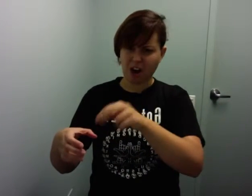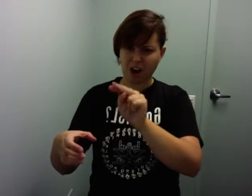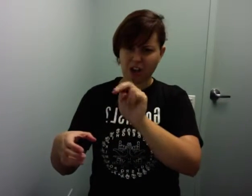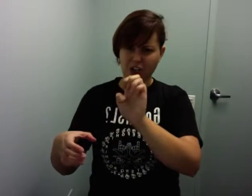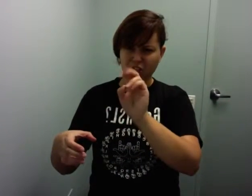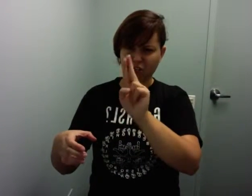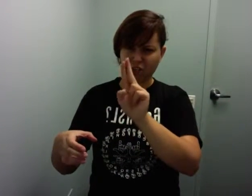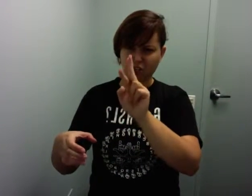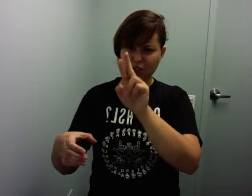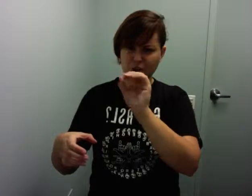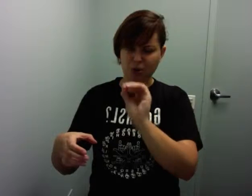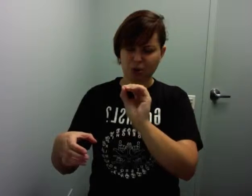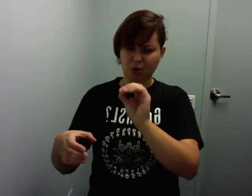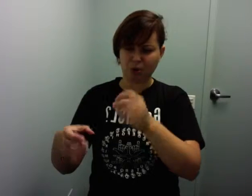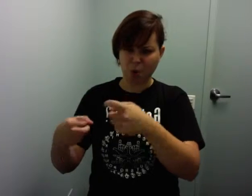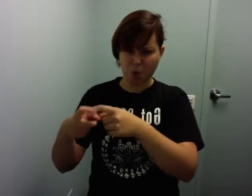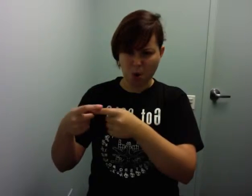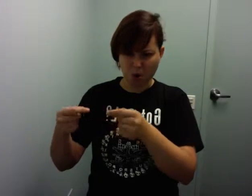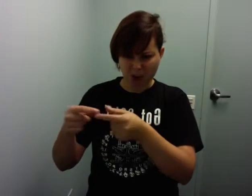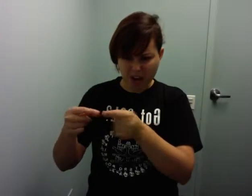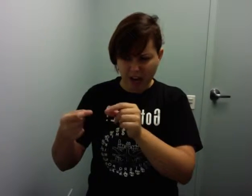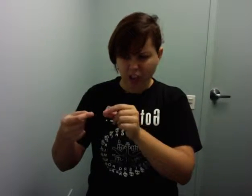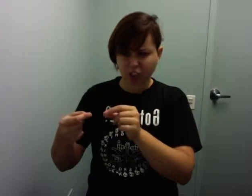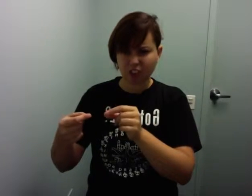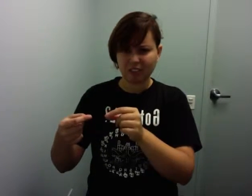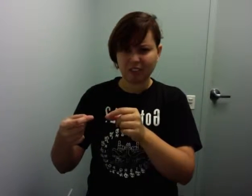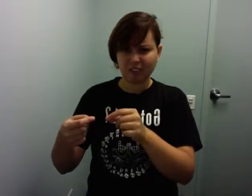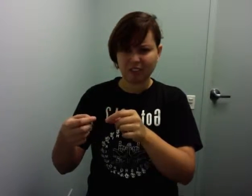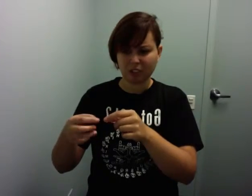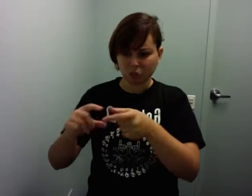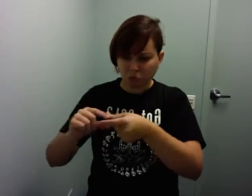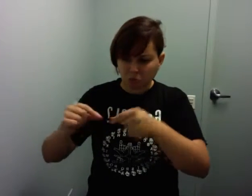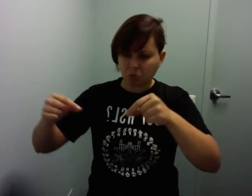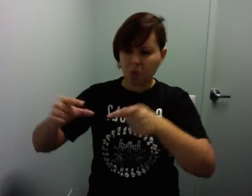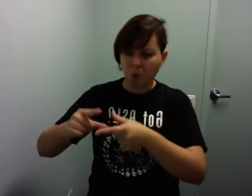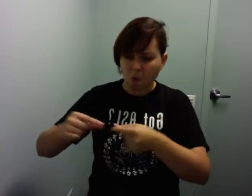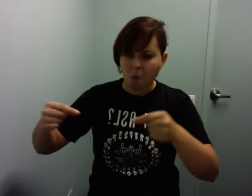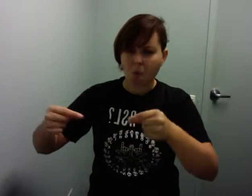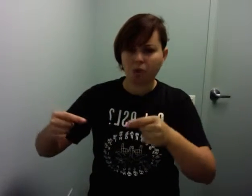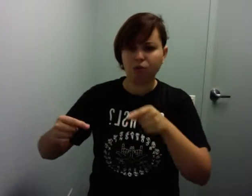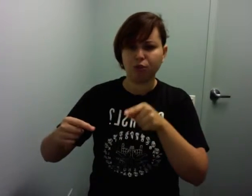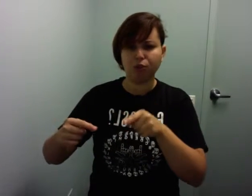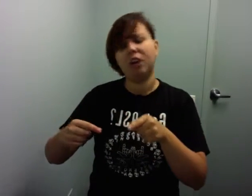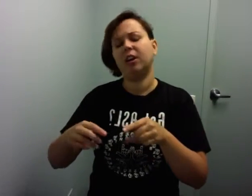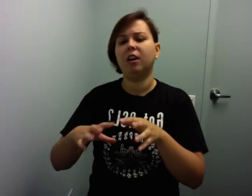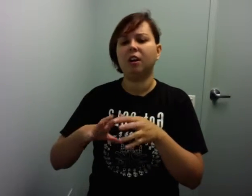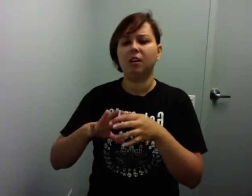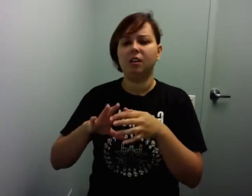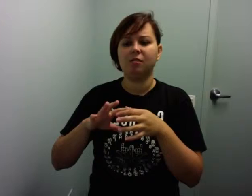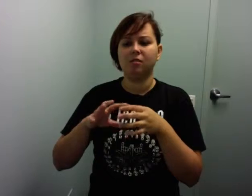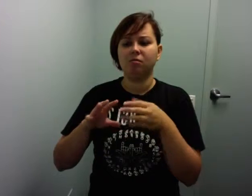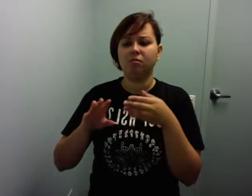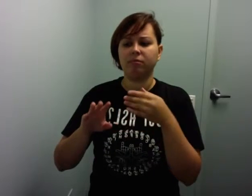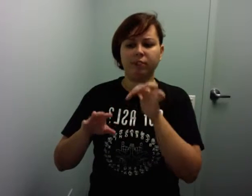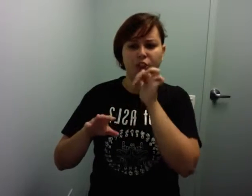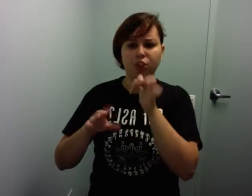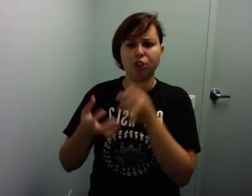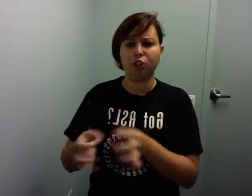those synaptic connections that are important, are linked and strengthened, while those that are less important tend to sort of fade away and be less